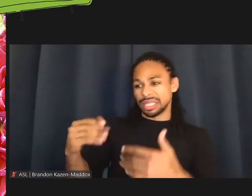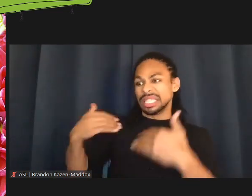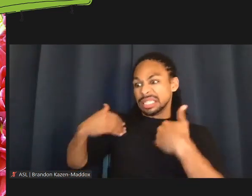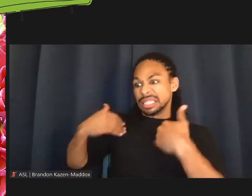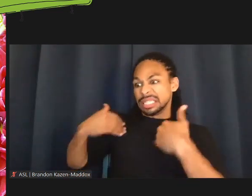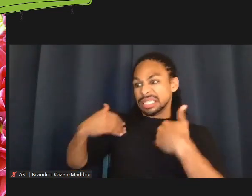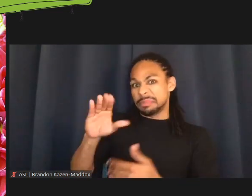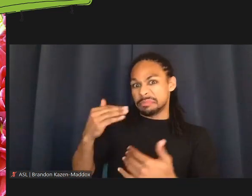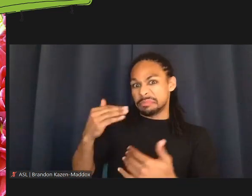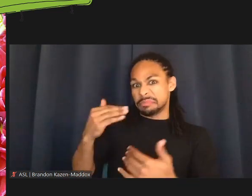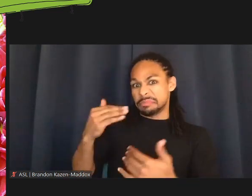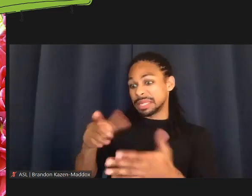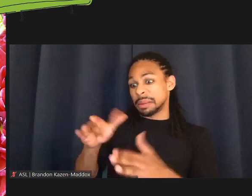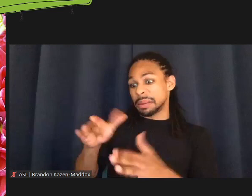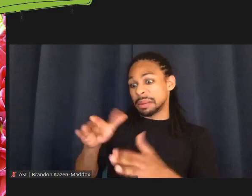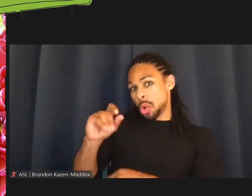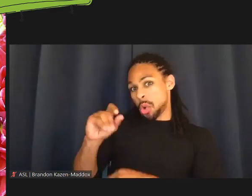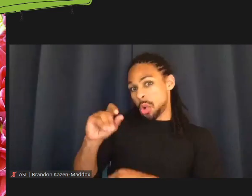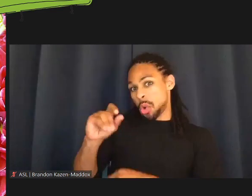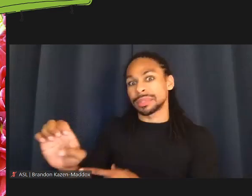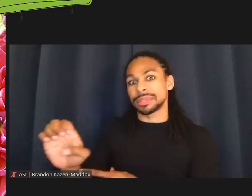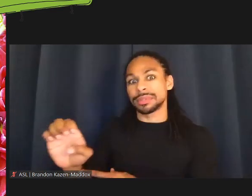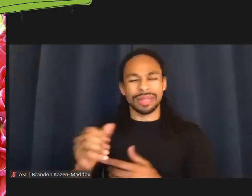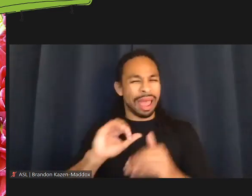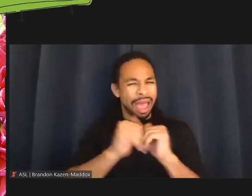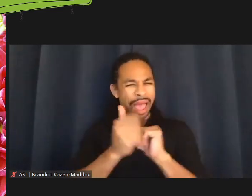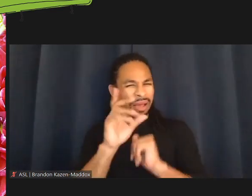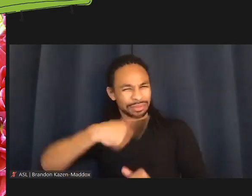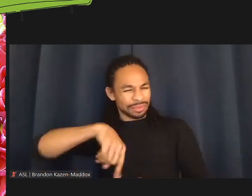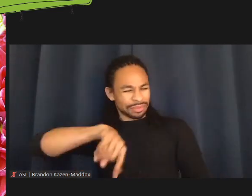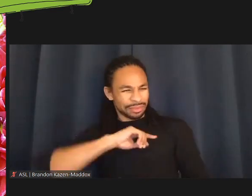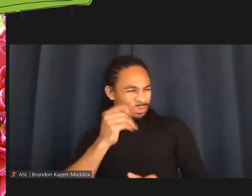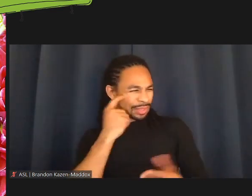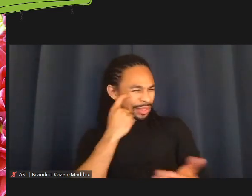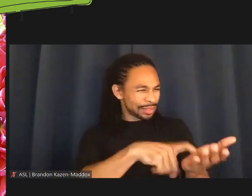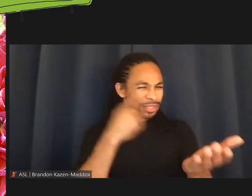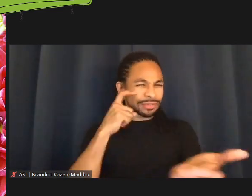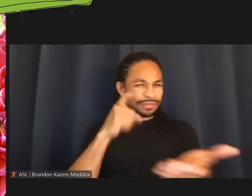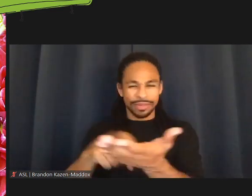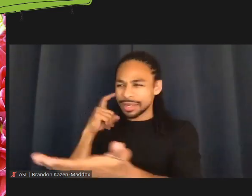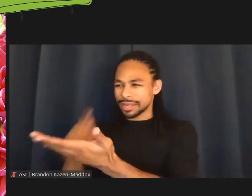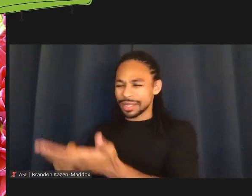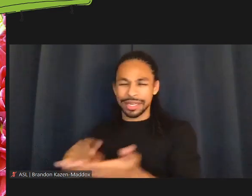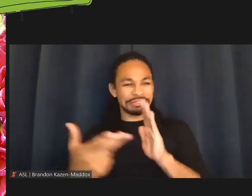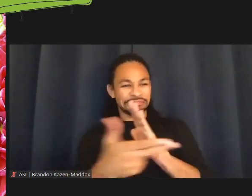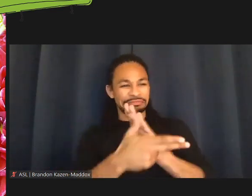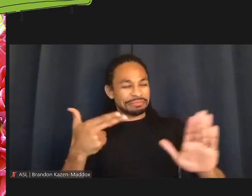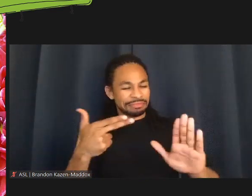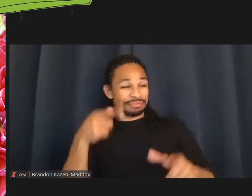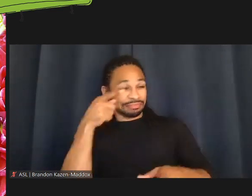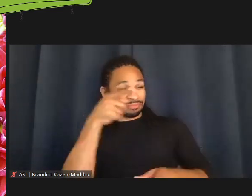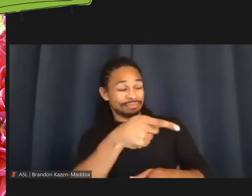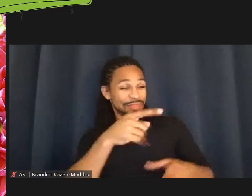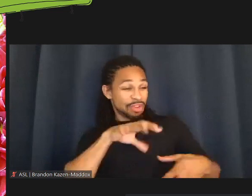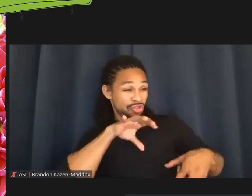be a useful remainder? What we deem worthy to bear the promise of grieving.